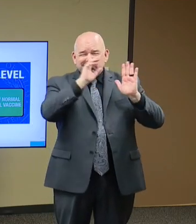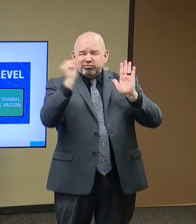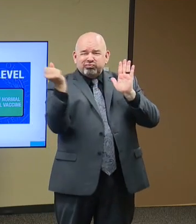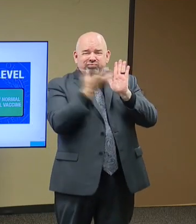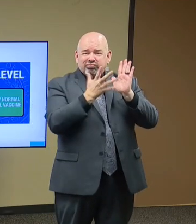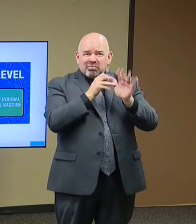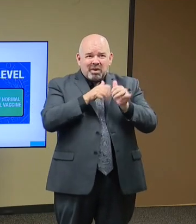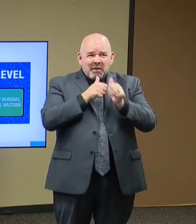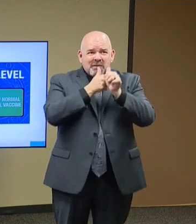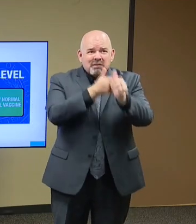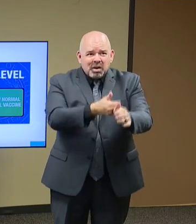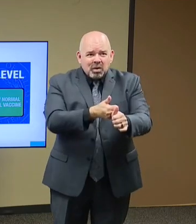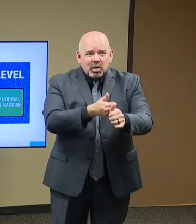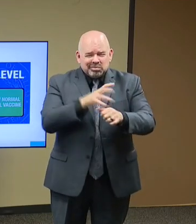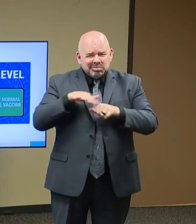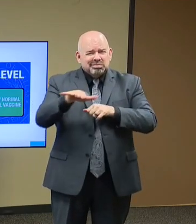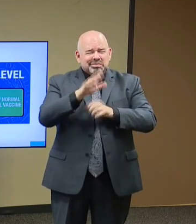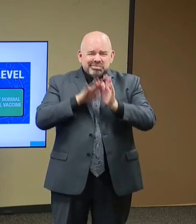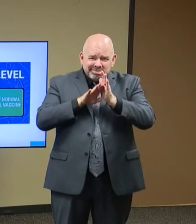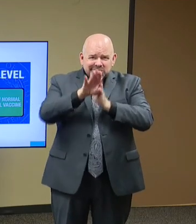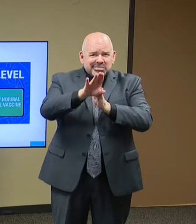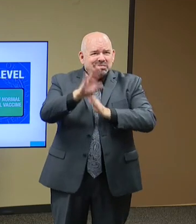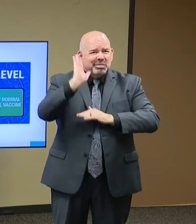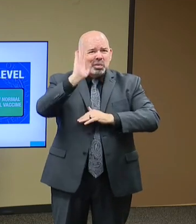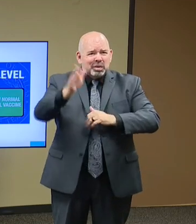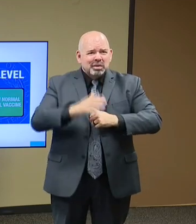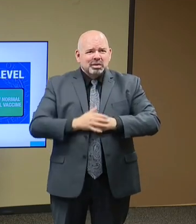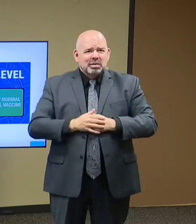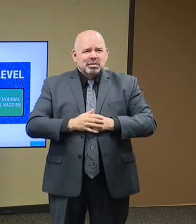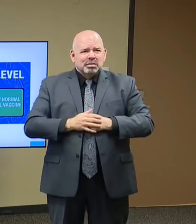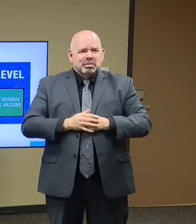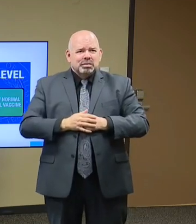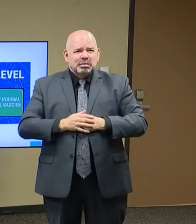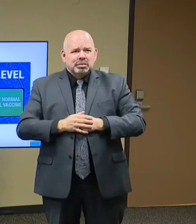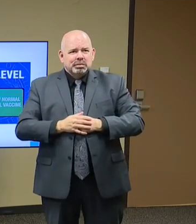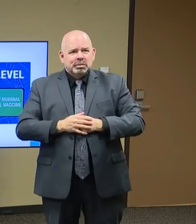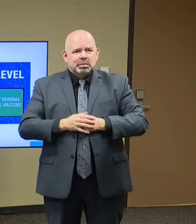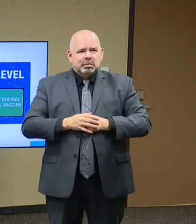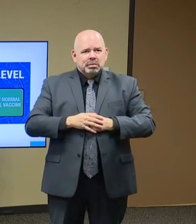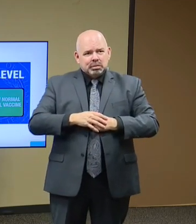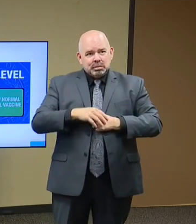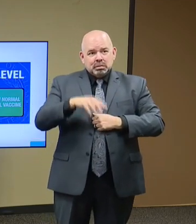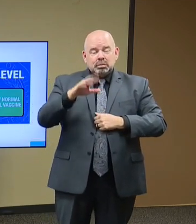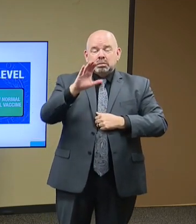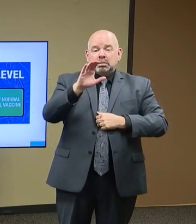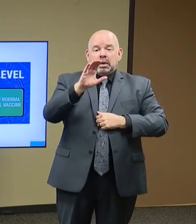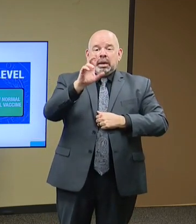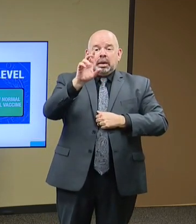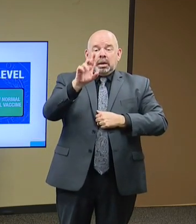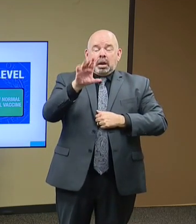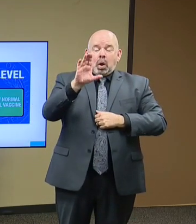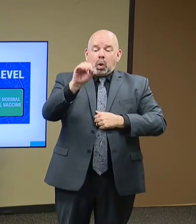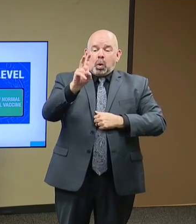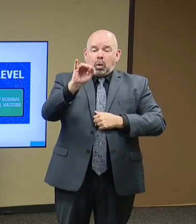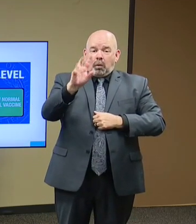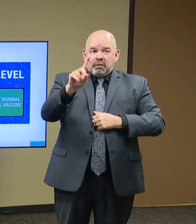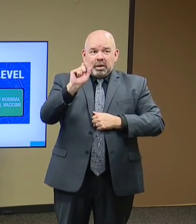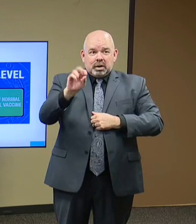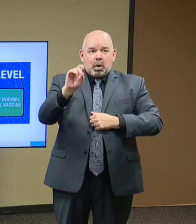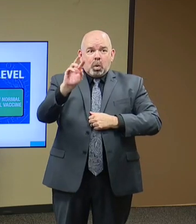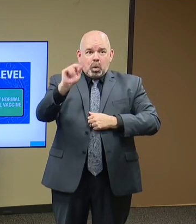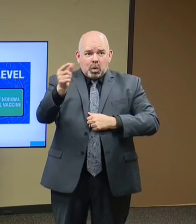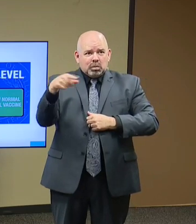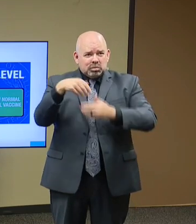dallascountycovid.org. It'll be on there for your family to download it and look at it. If you go beyond that for this weekend,